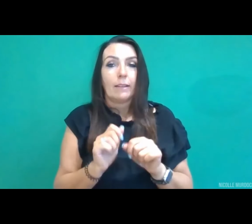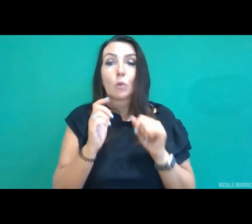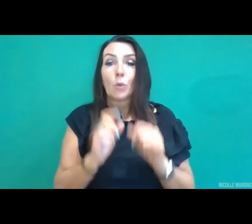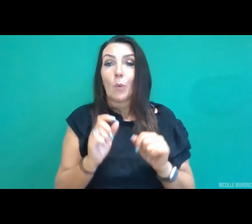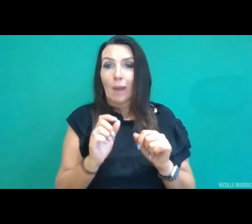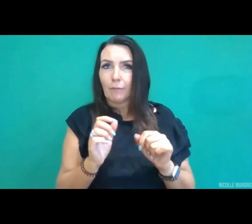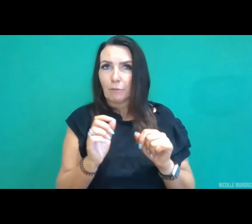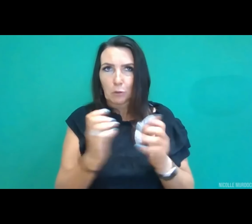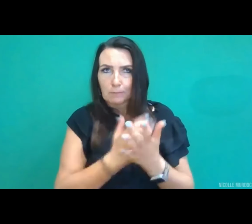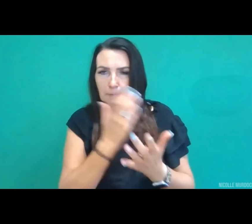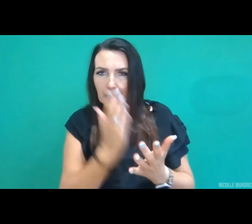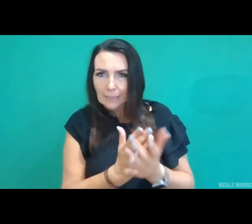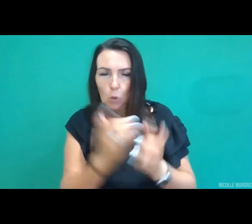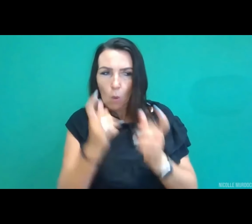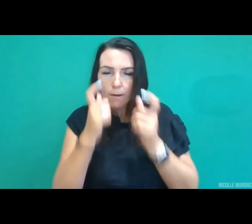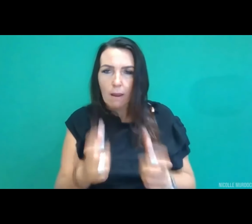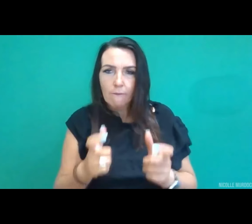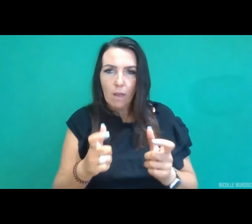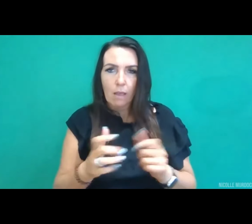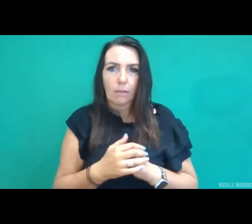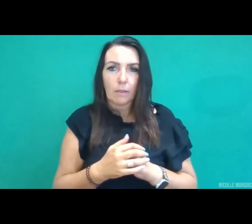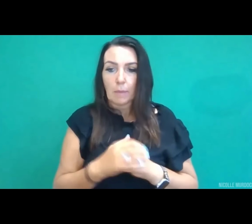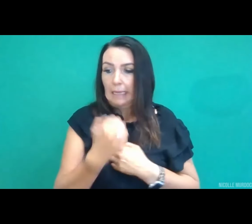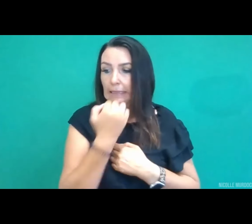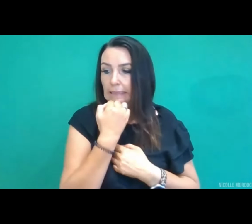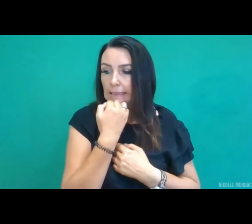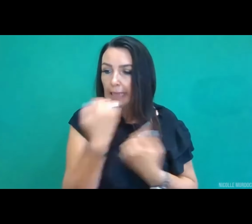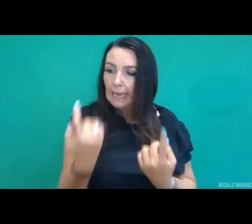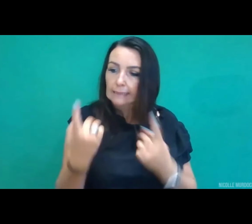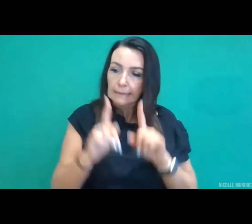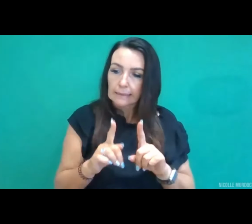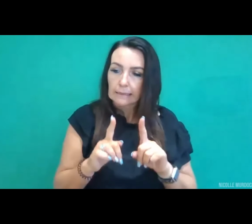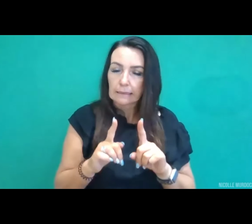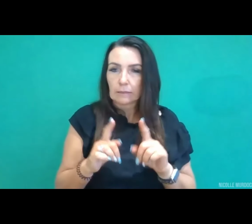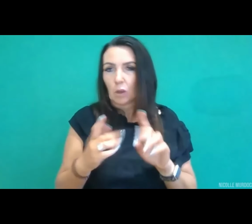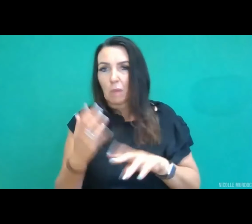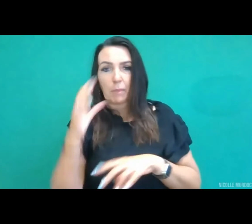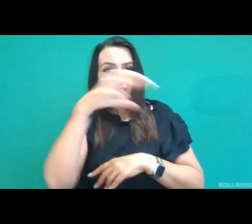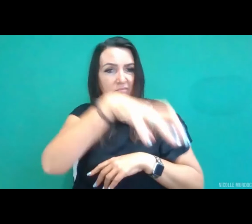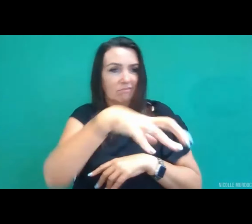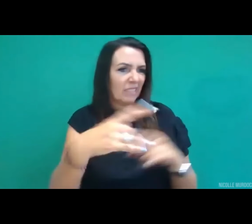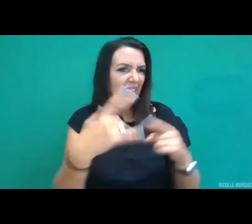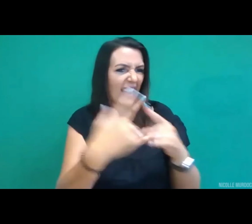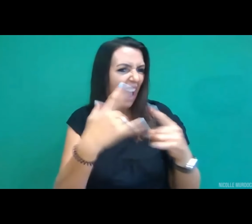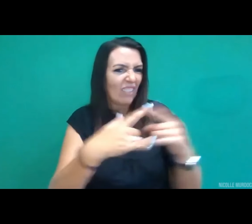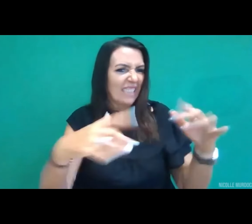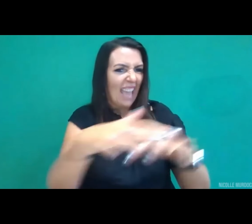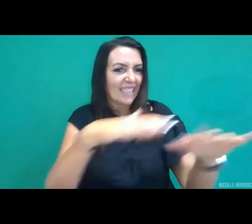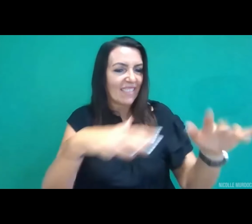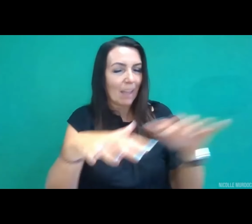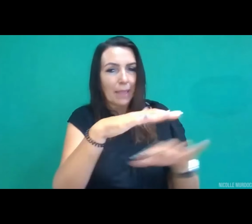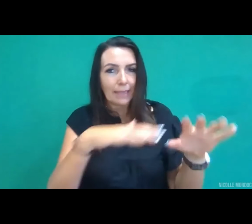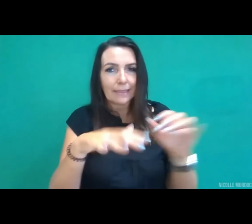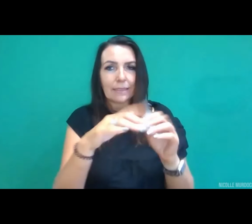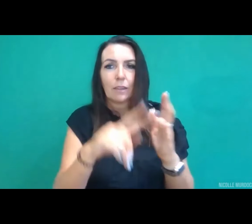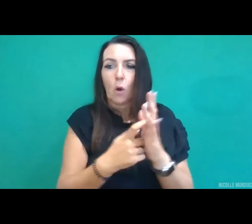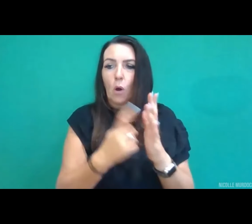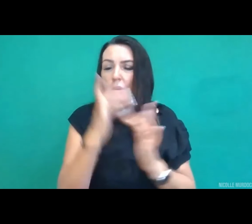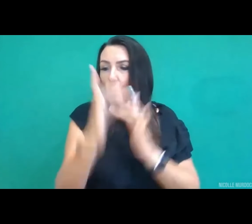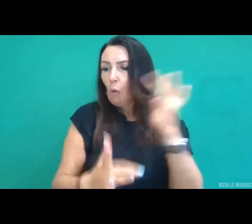about if you have a date with someone, if you're going to a venue where there's sex on premises, if you're meeting somebody online or on an